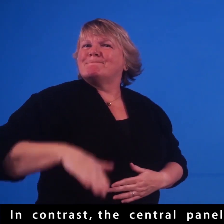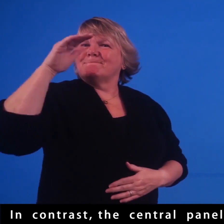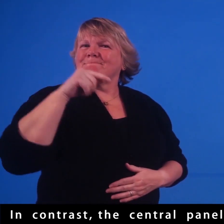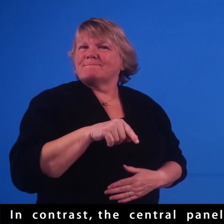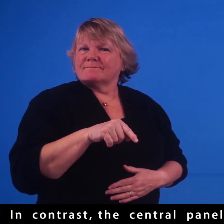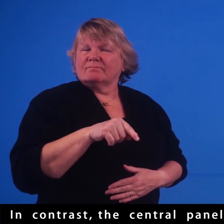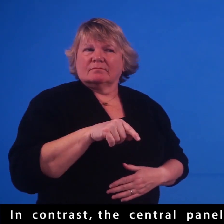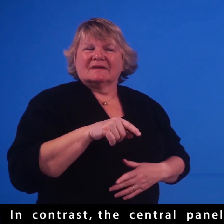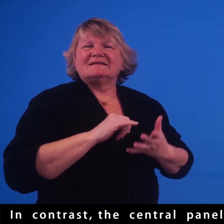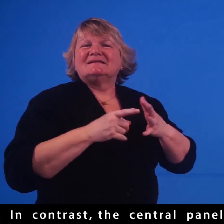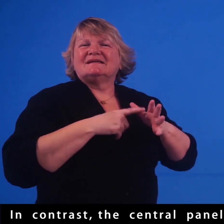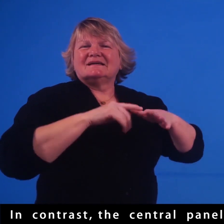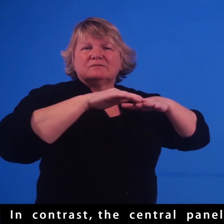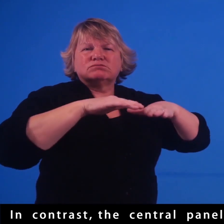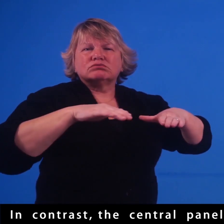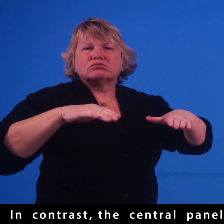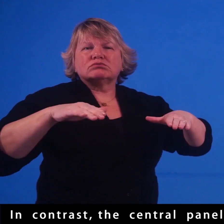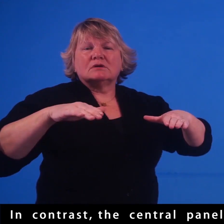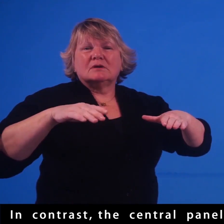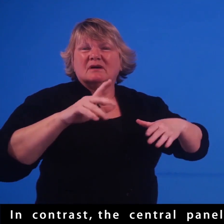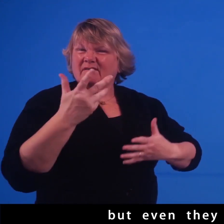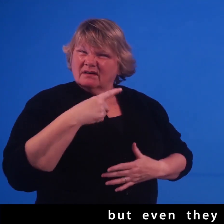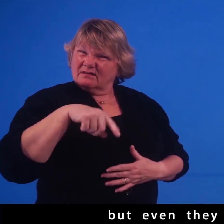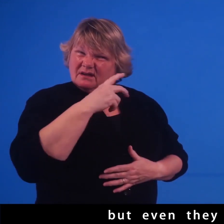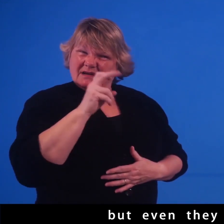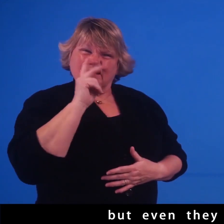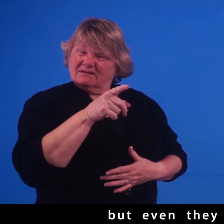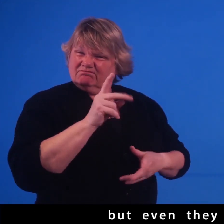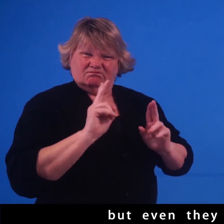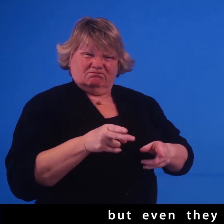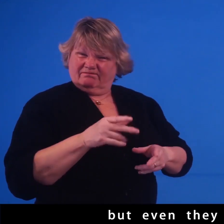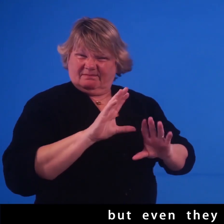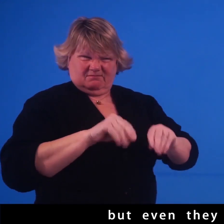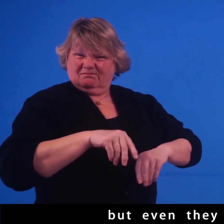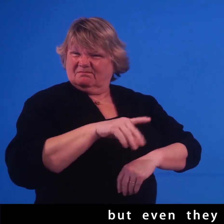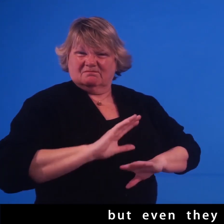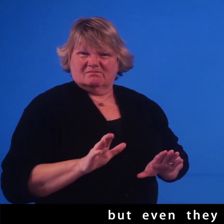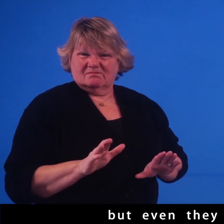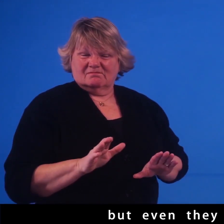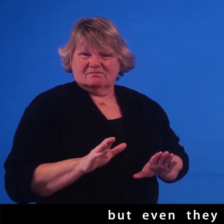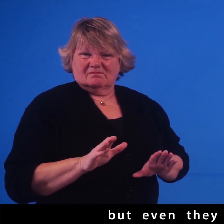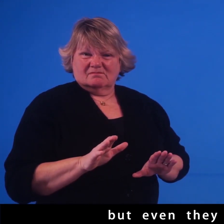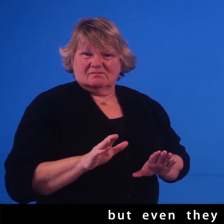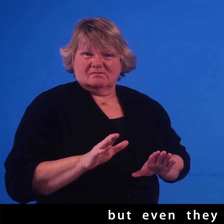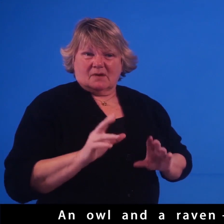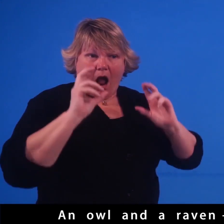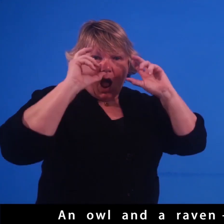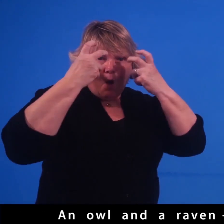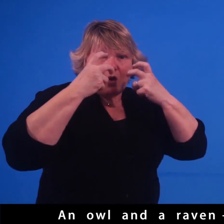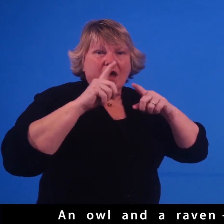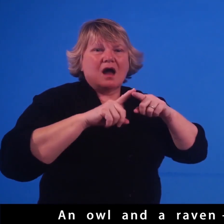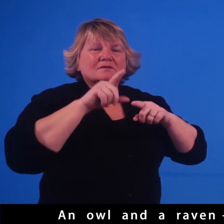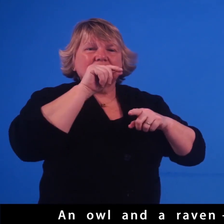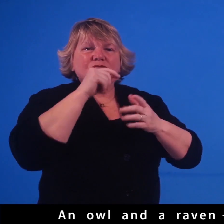his ancestral roots, on a becalmed sea, but even they seem doomed.